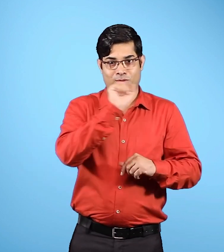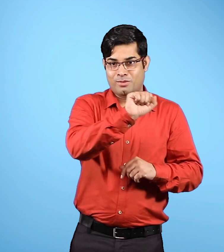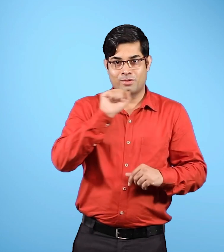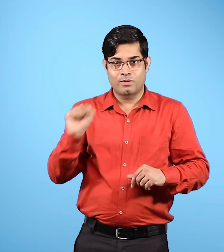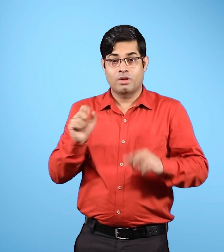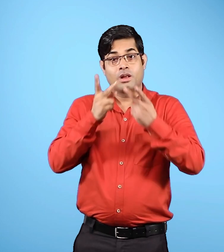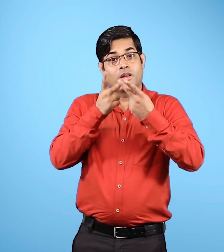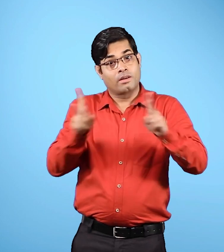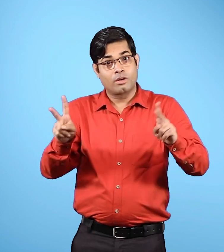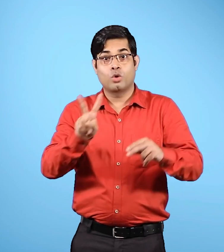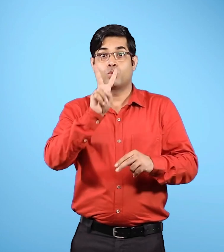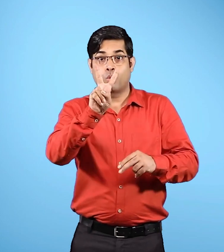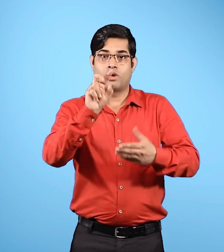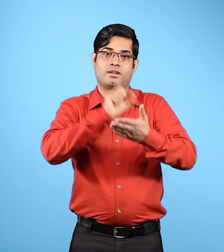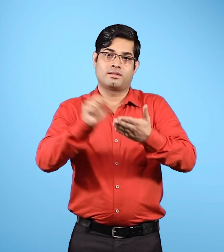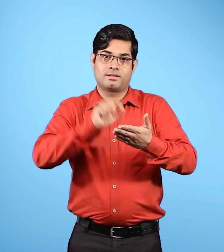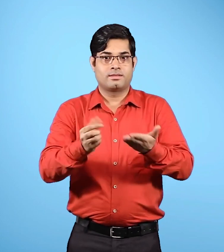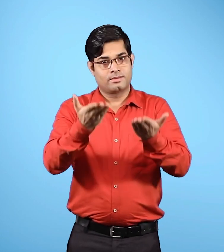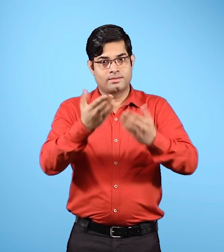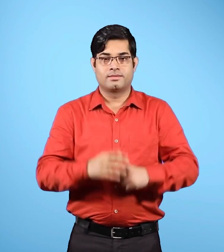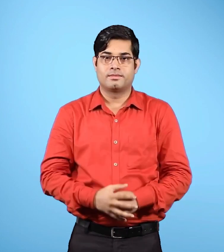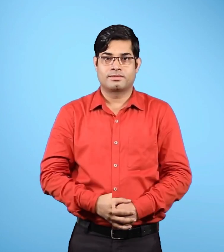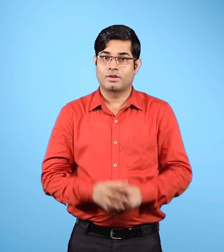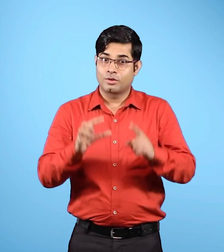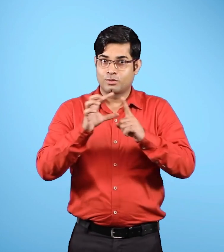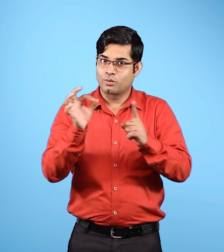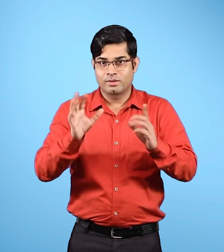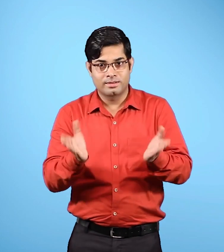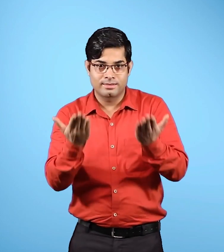been different from those of farmers. Let's do.